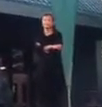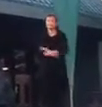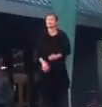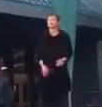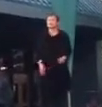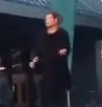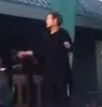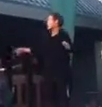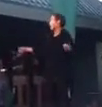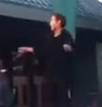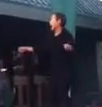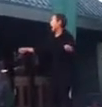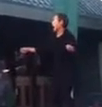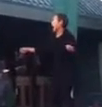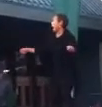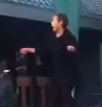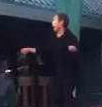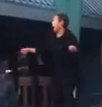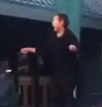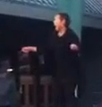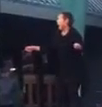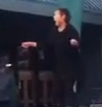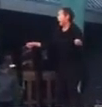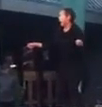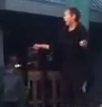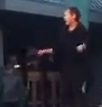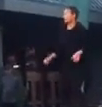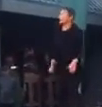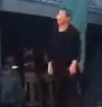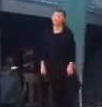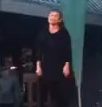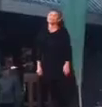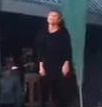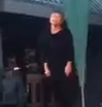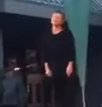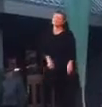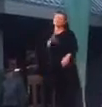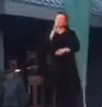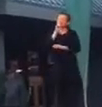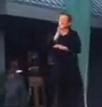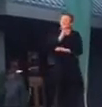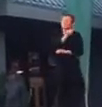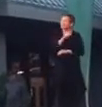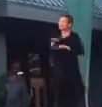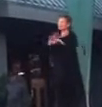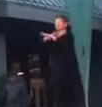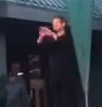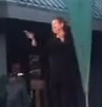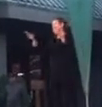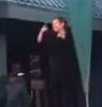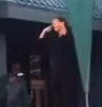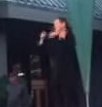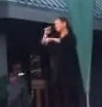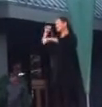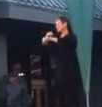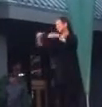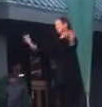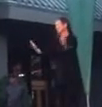do this. No, You are not going to work.